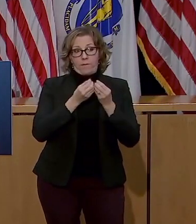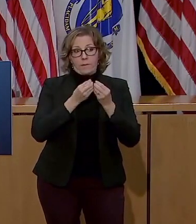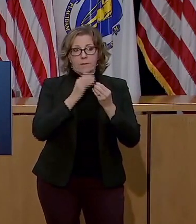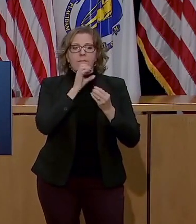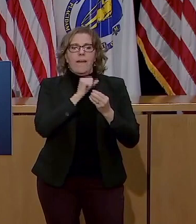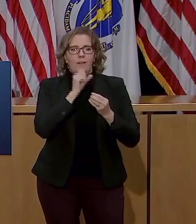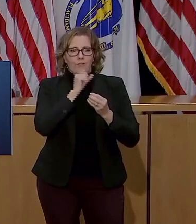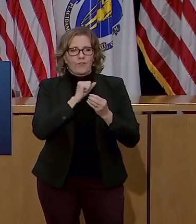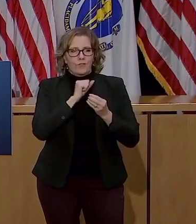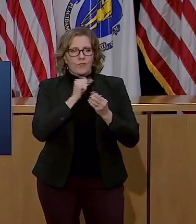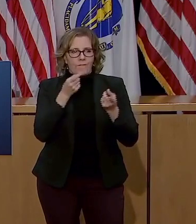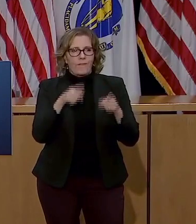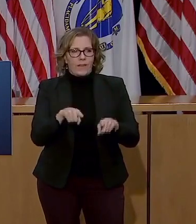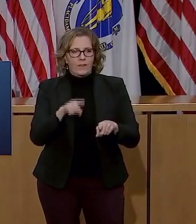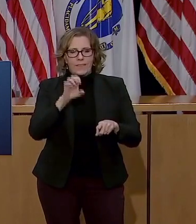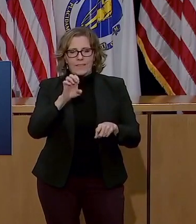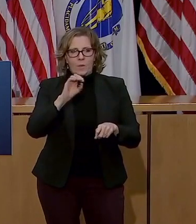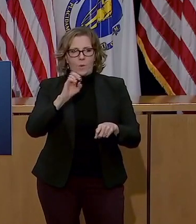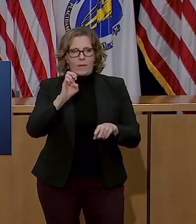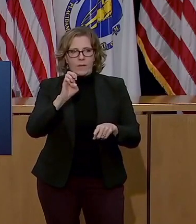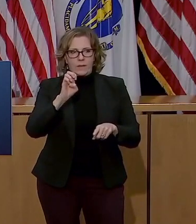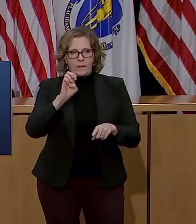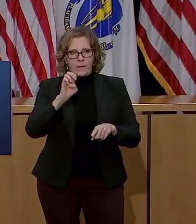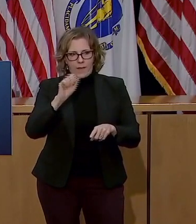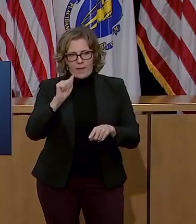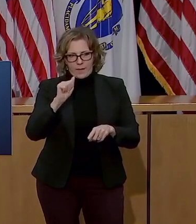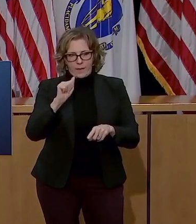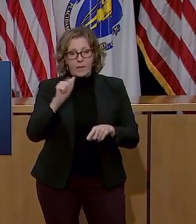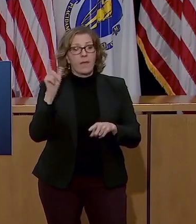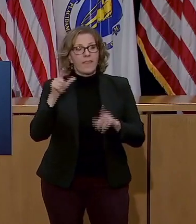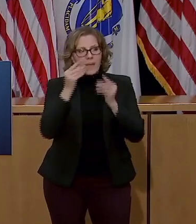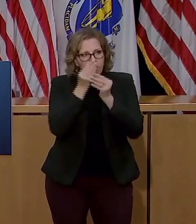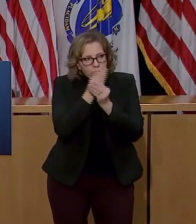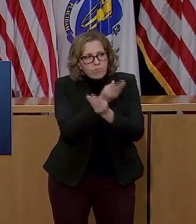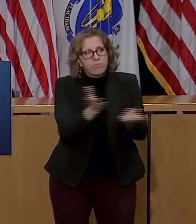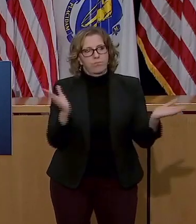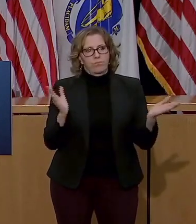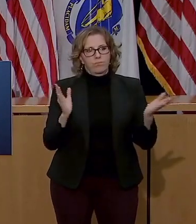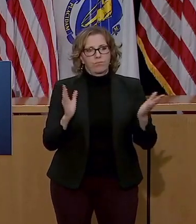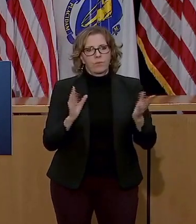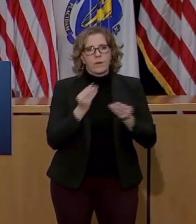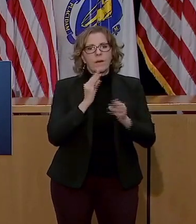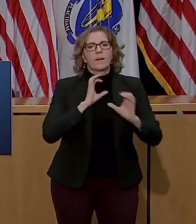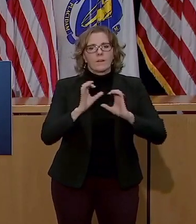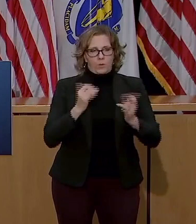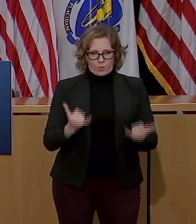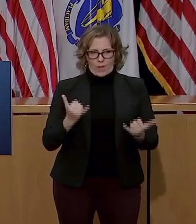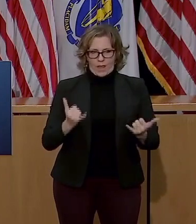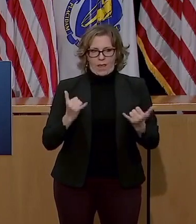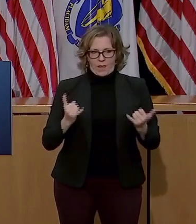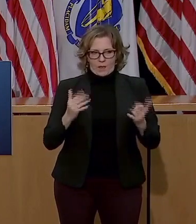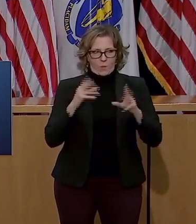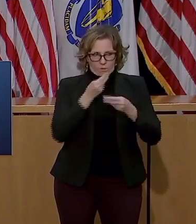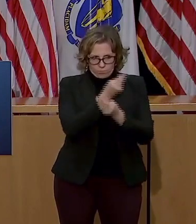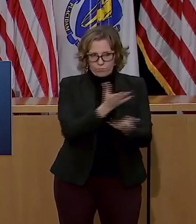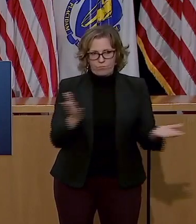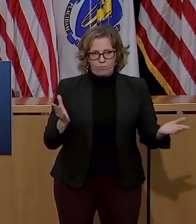putting out a massive communication to their network of councils on